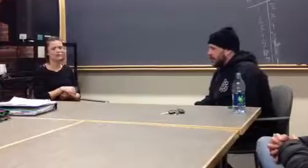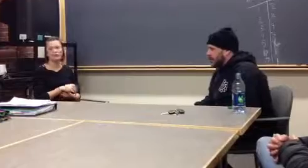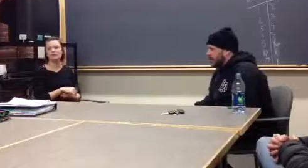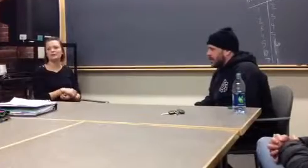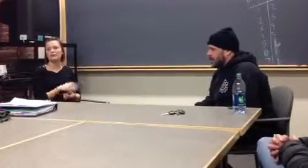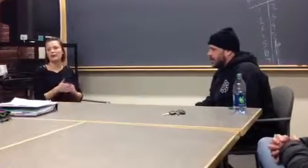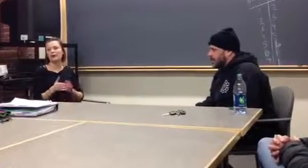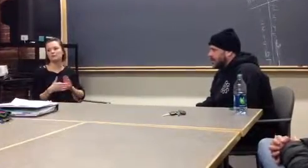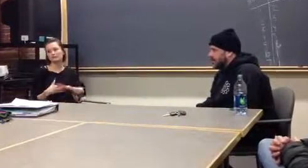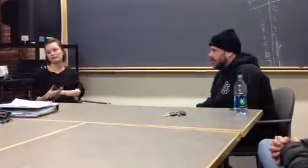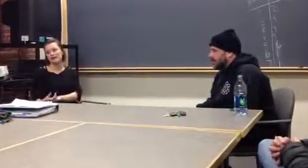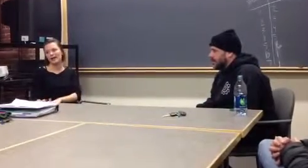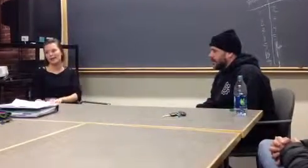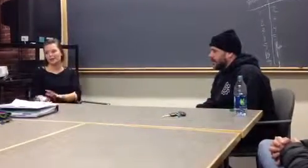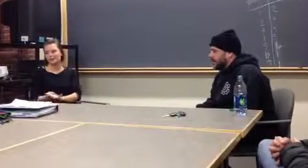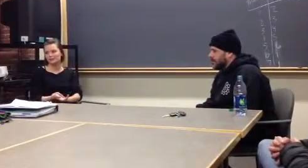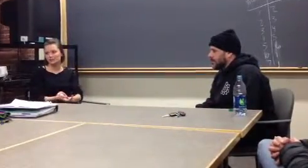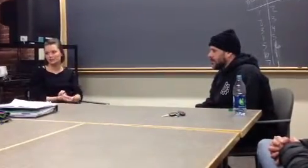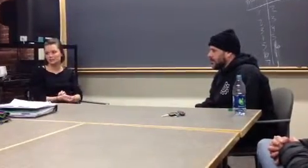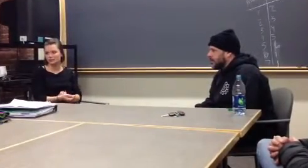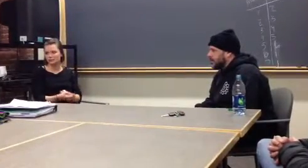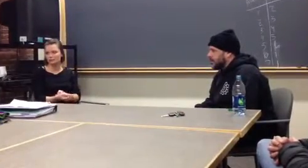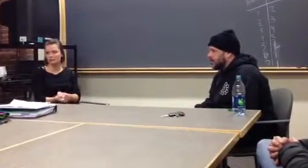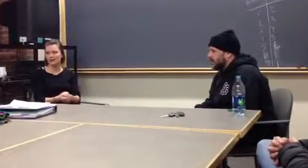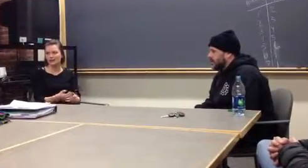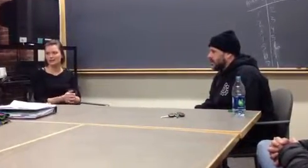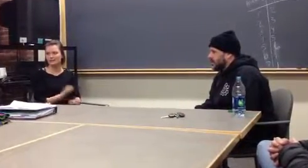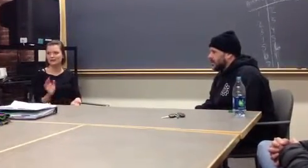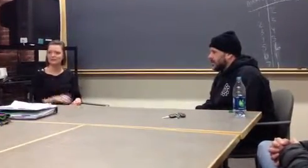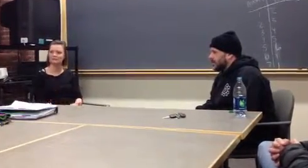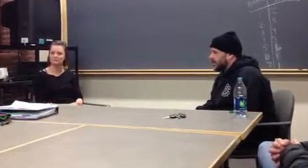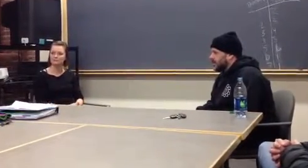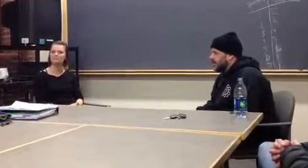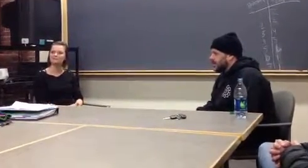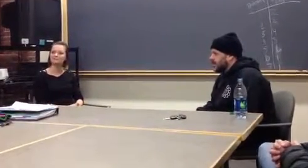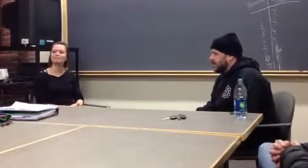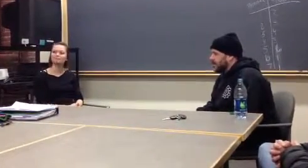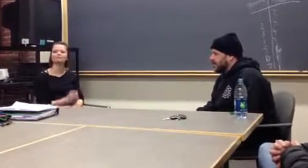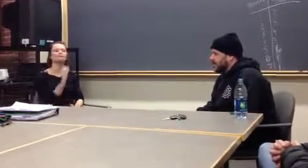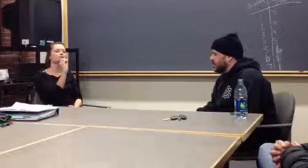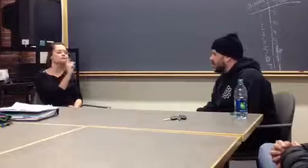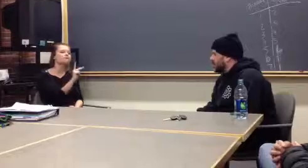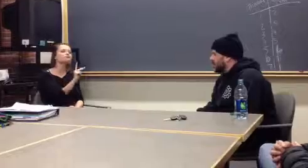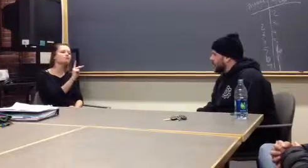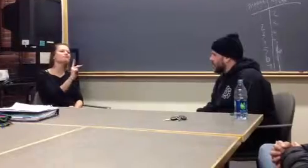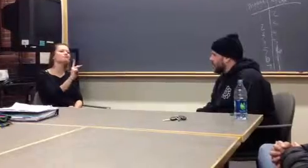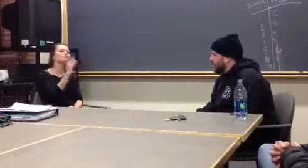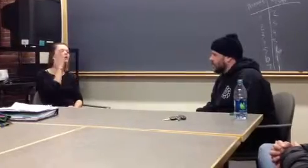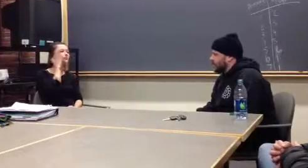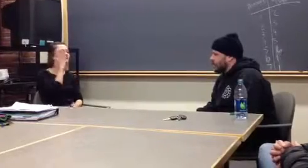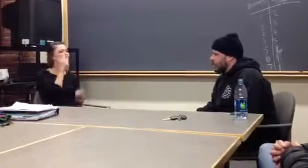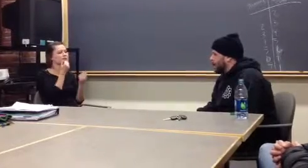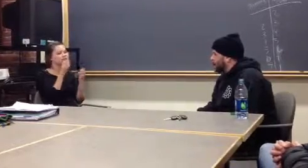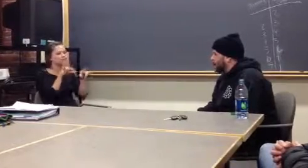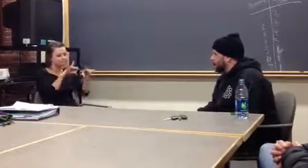So if you go out and have someone else teach you without him, and then Okay, well, I'll have to keep learning. But